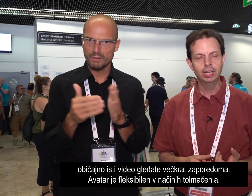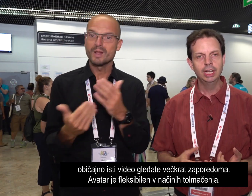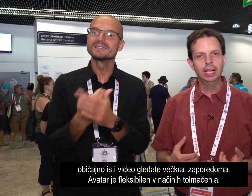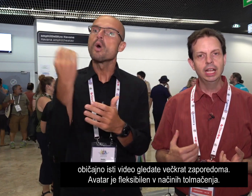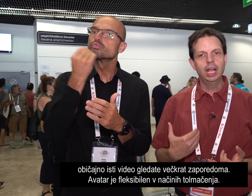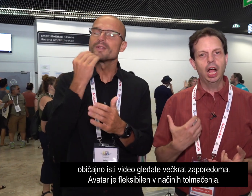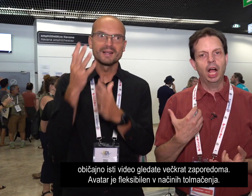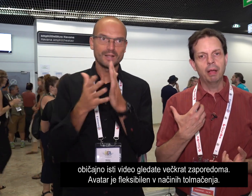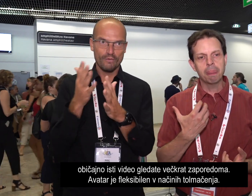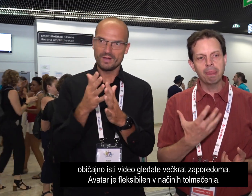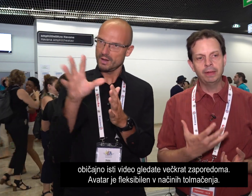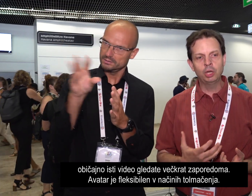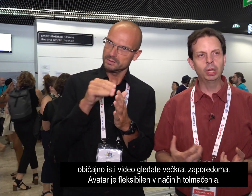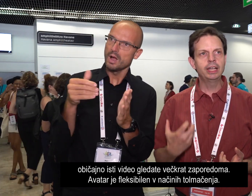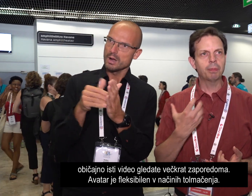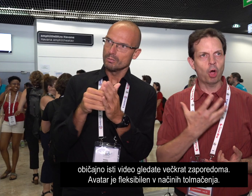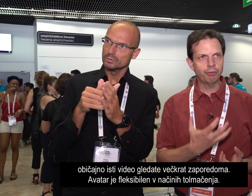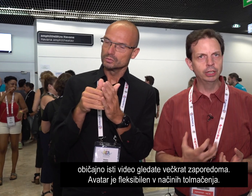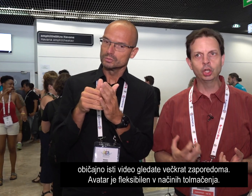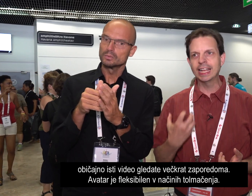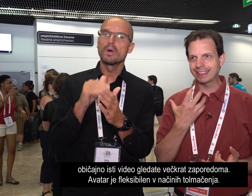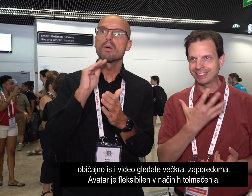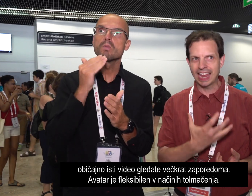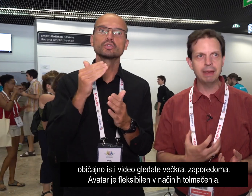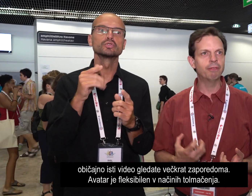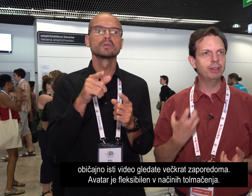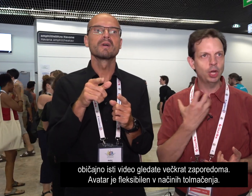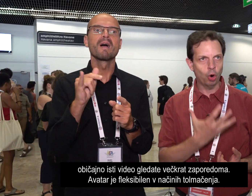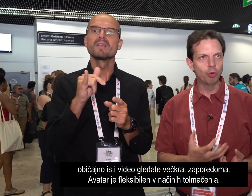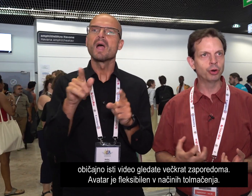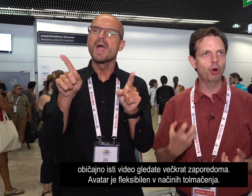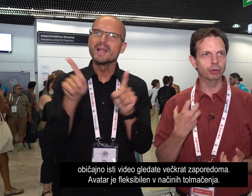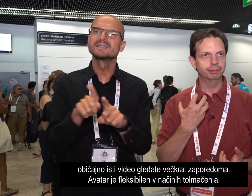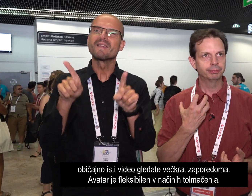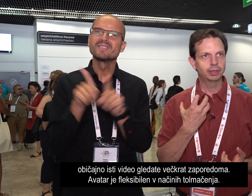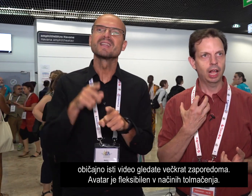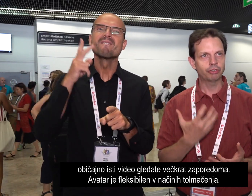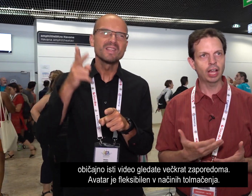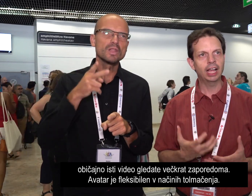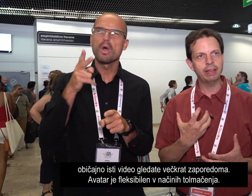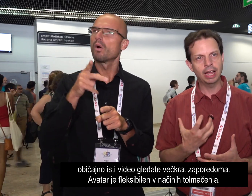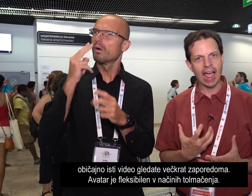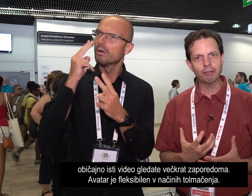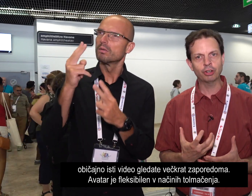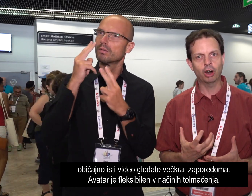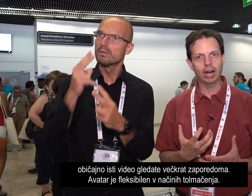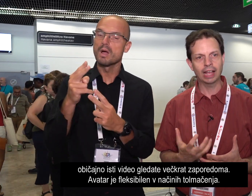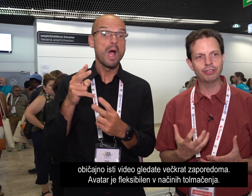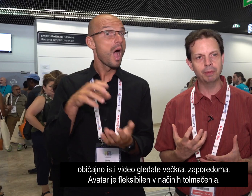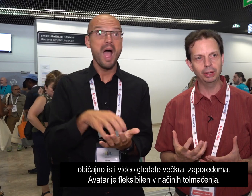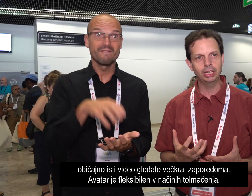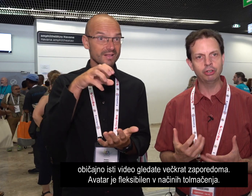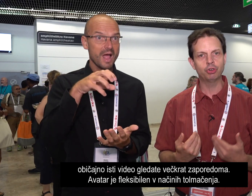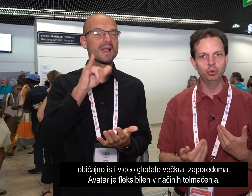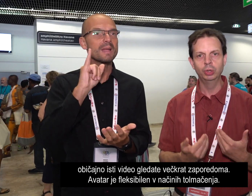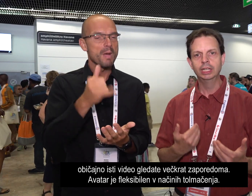language, you will end up often looking at the same video over and over. An avatar has